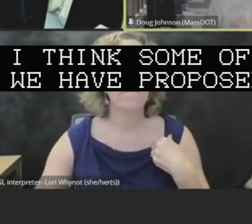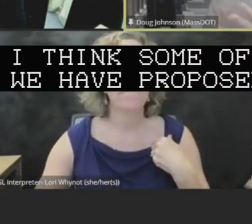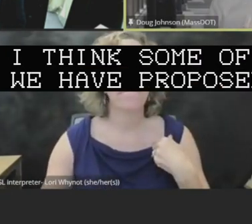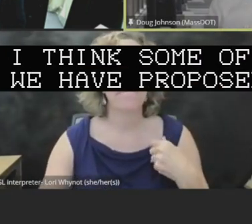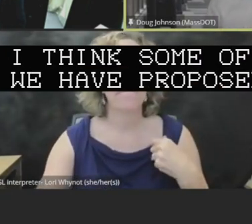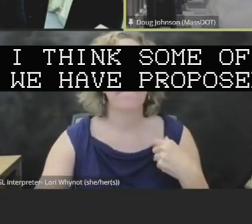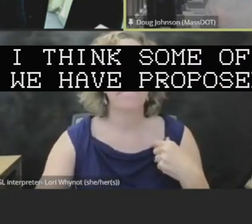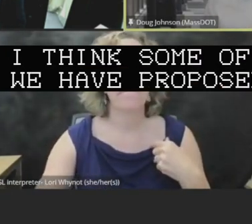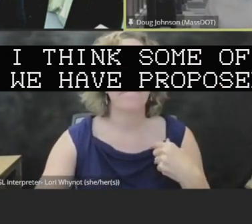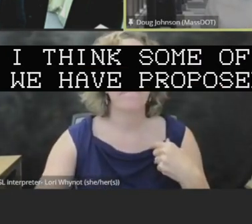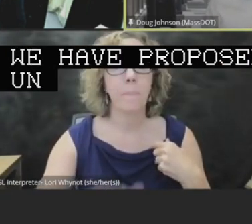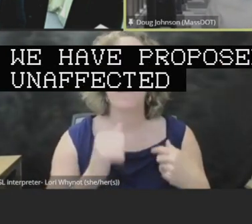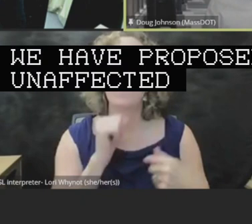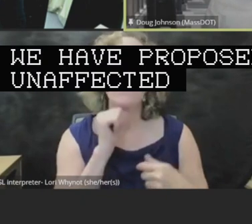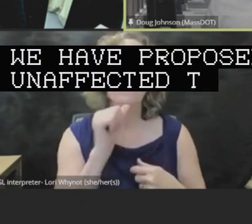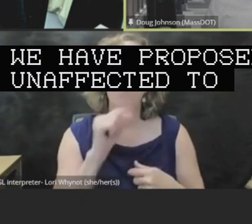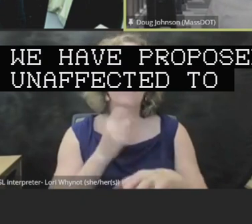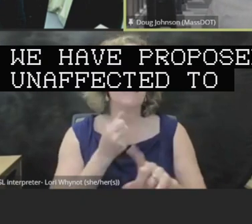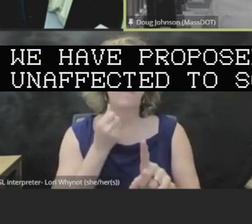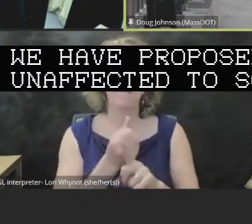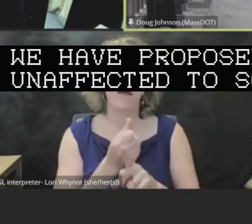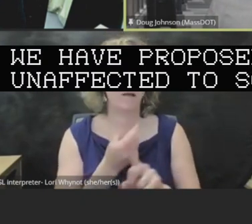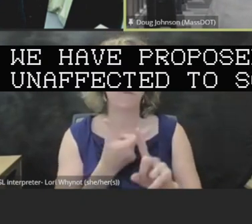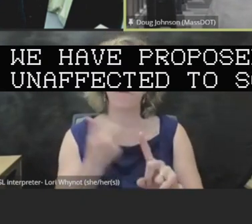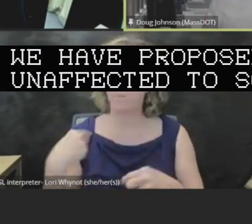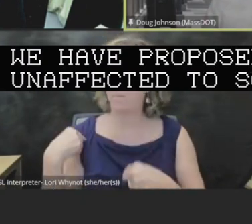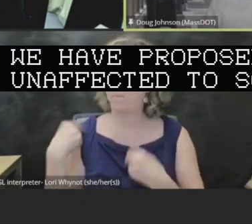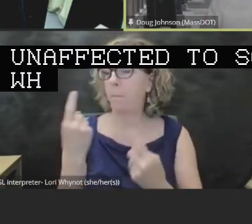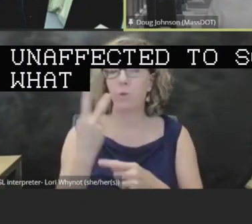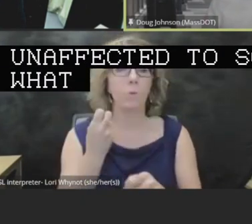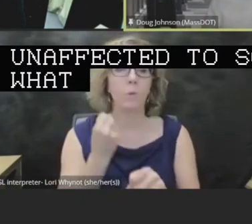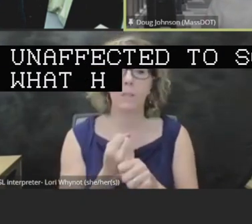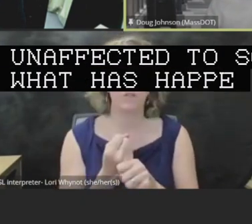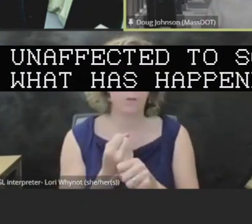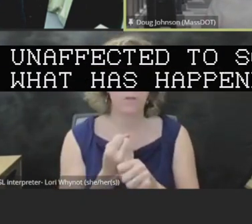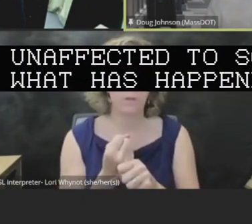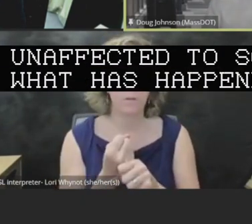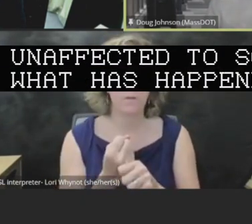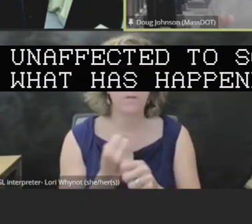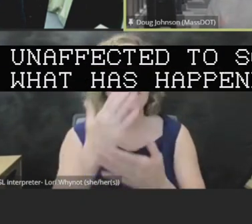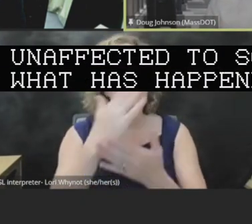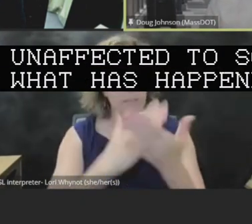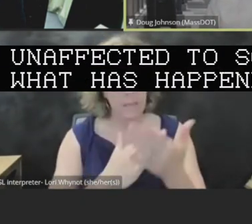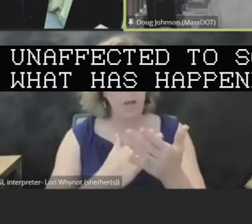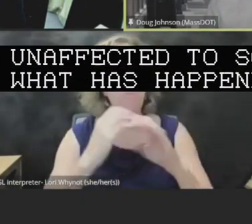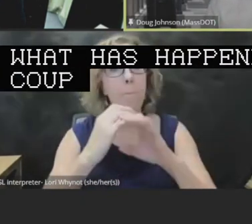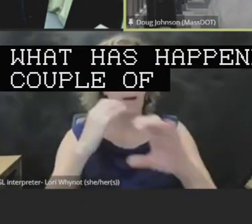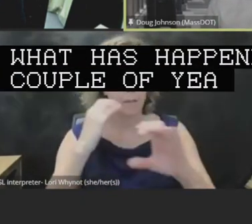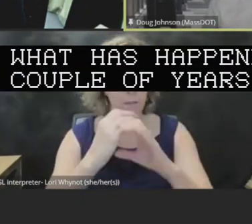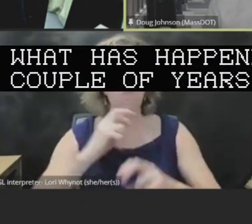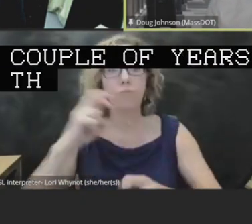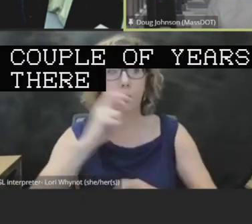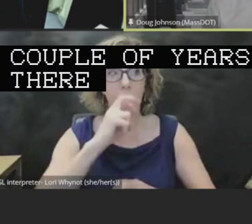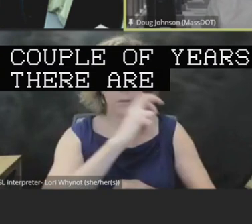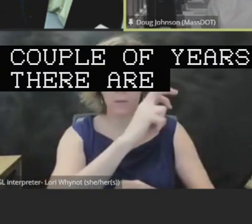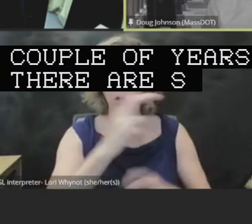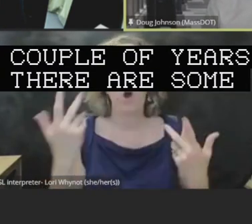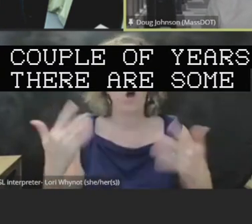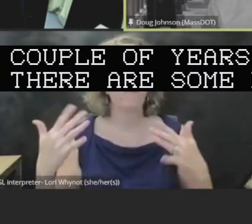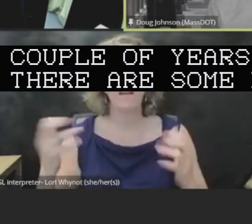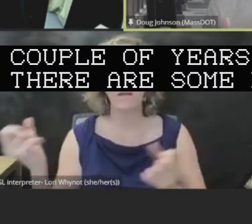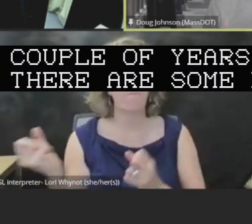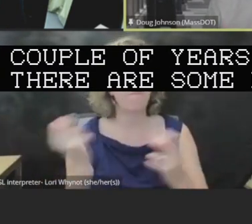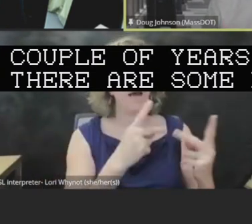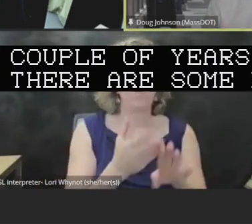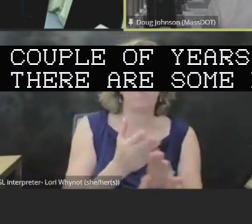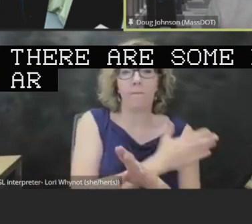extent by what has happened the last couple of years. There are some bus routes that are already back to pre-pandemic